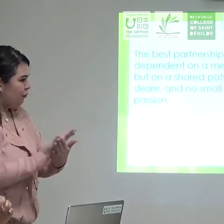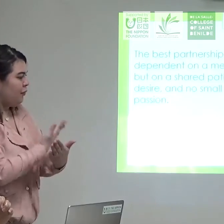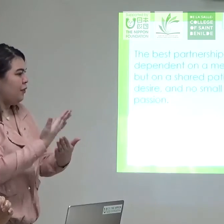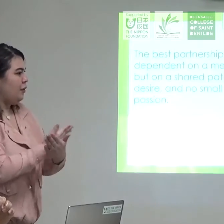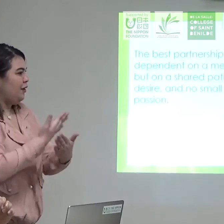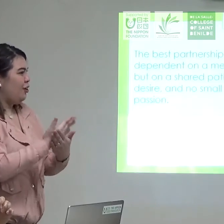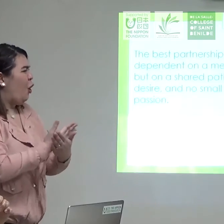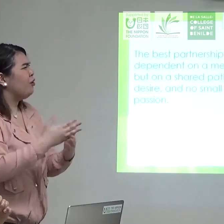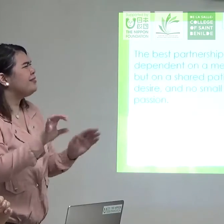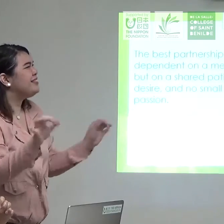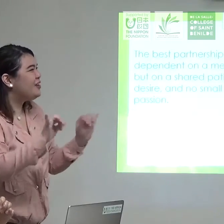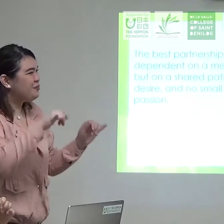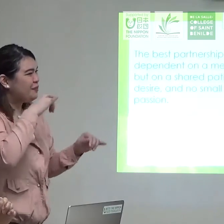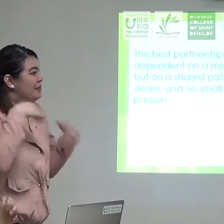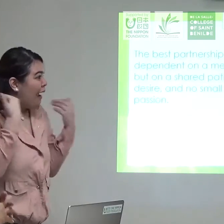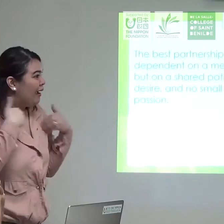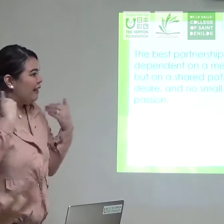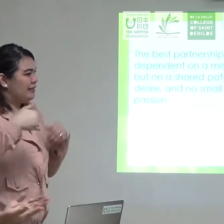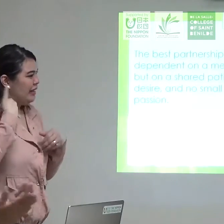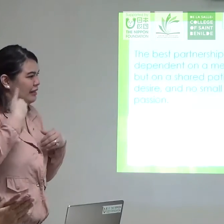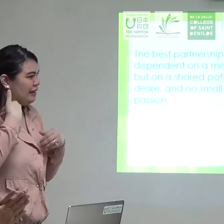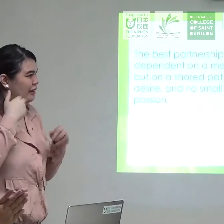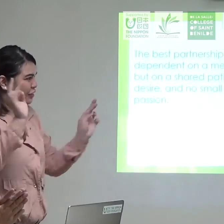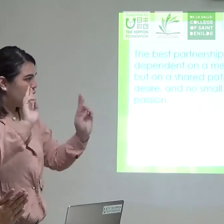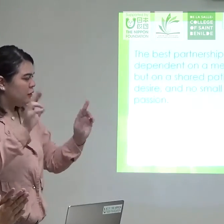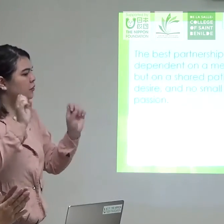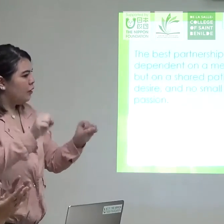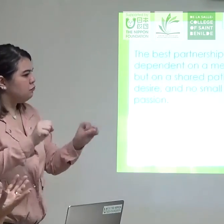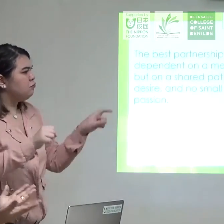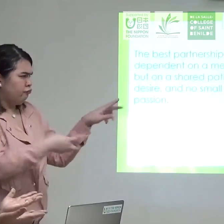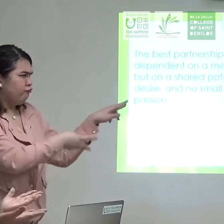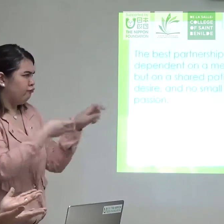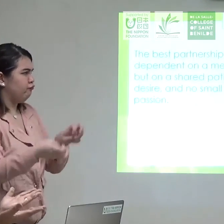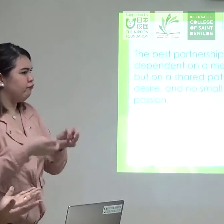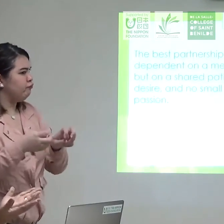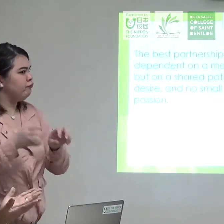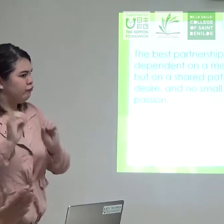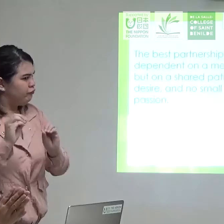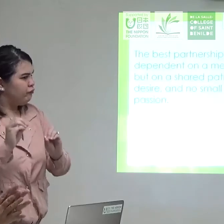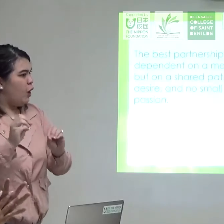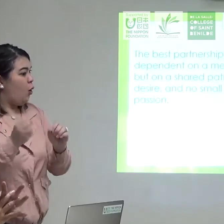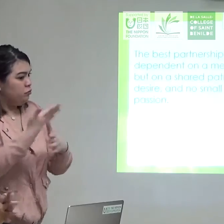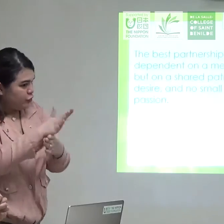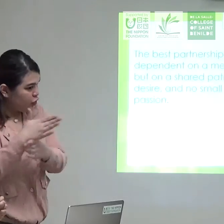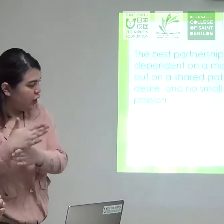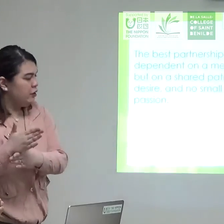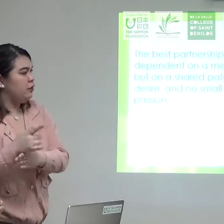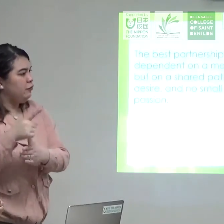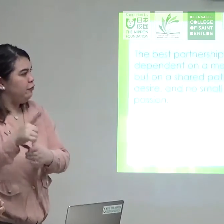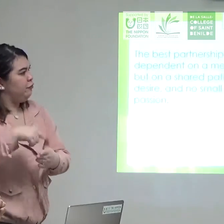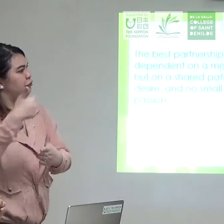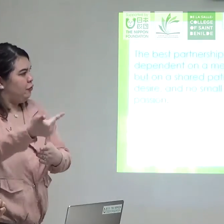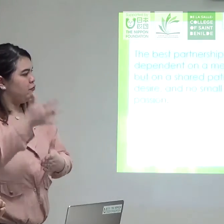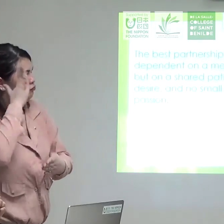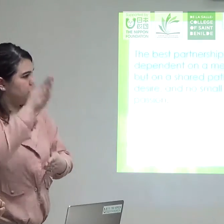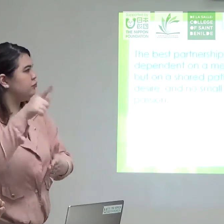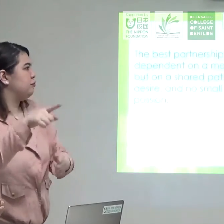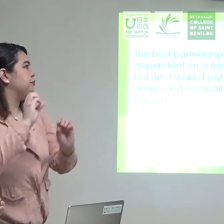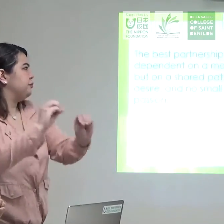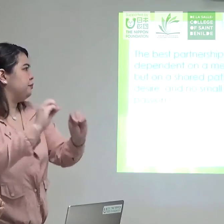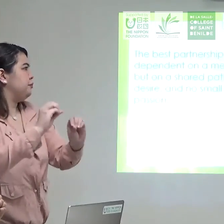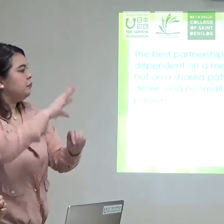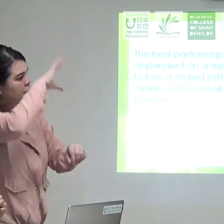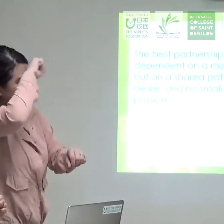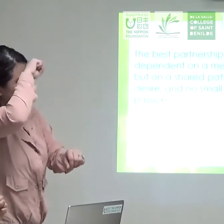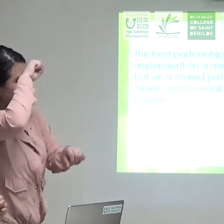the bagito, can develop the same teaching strategy that you have